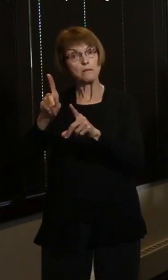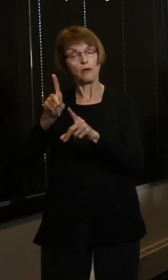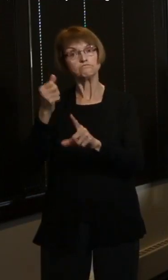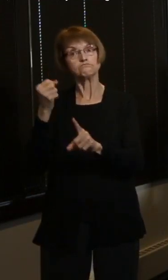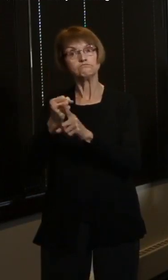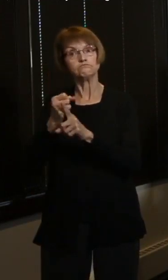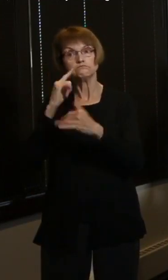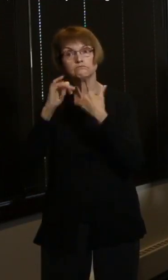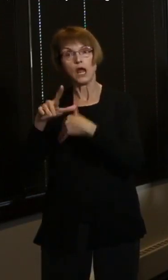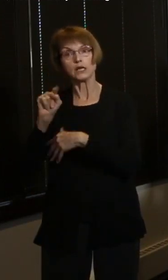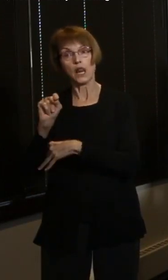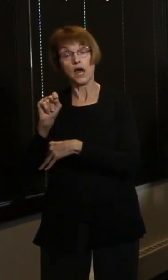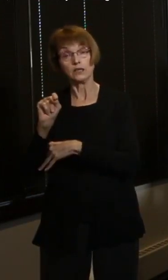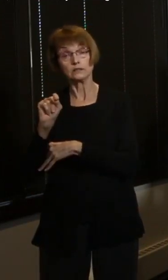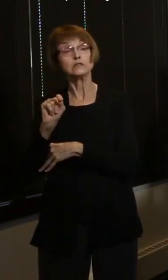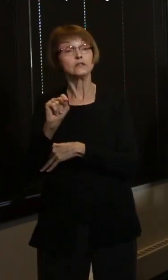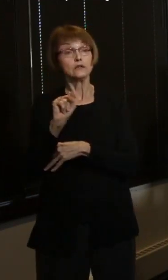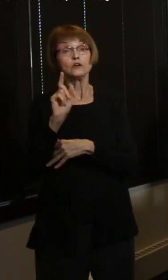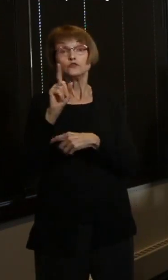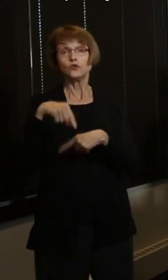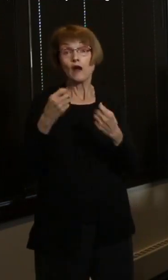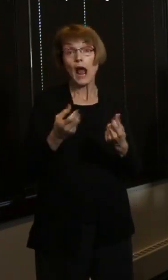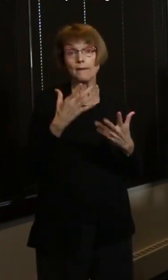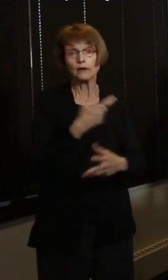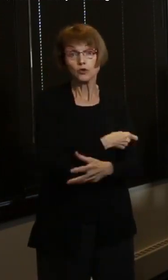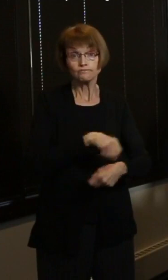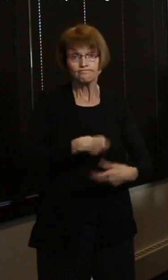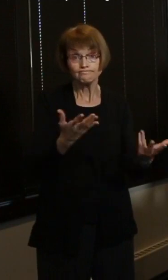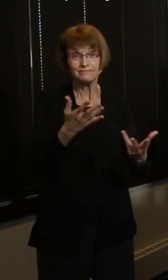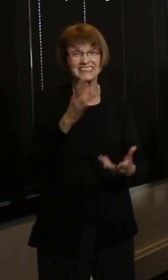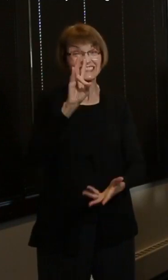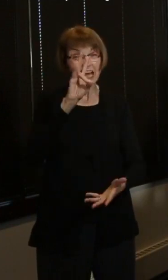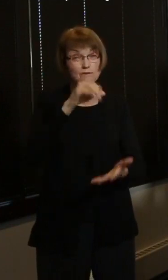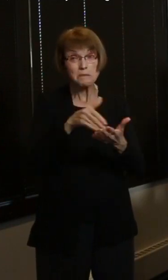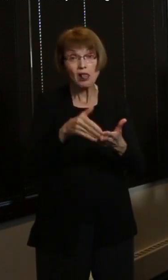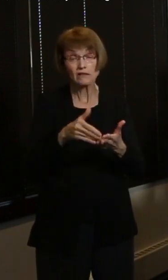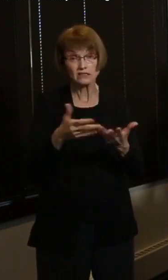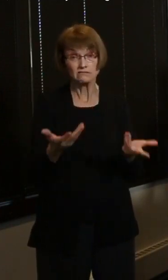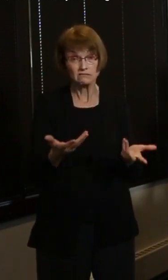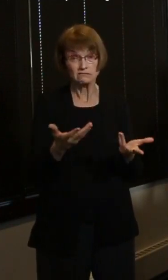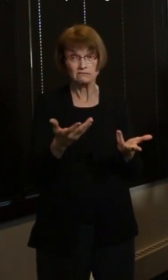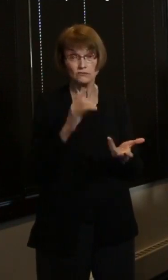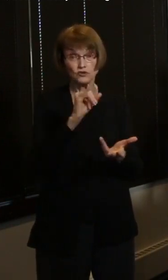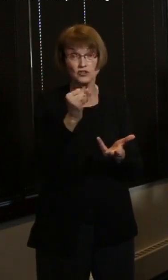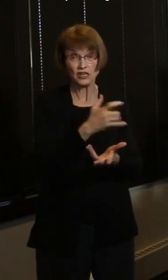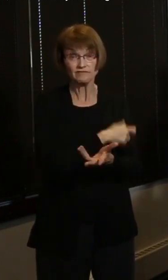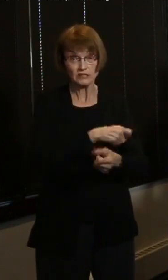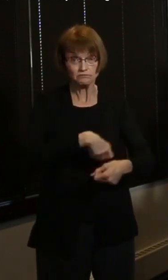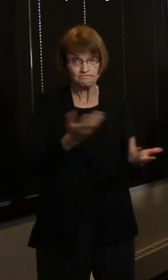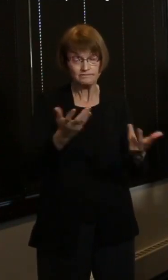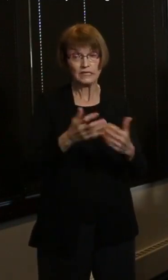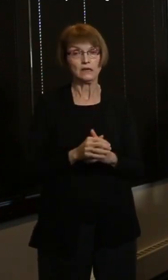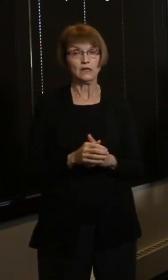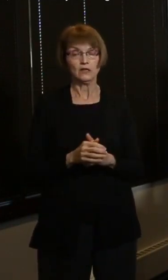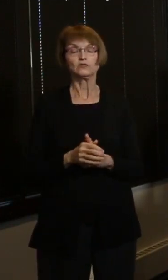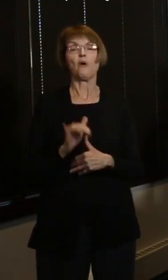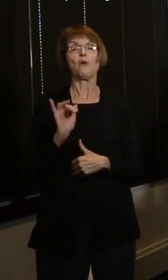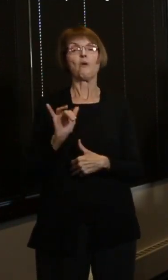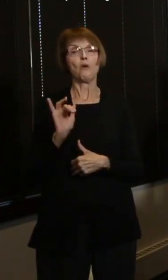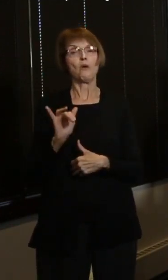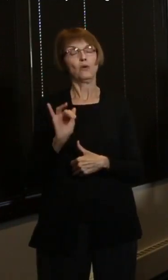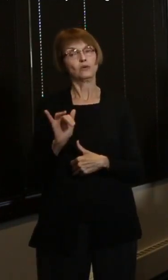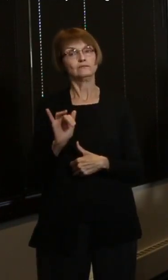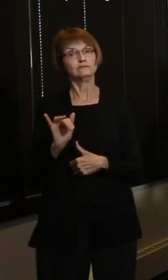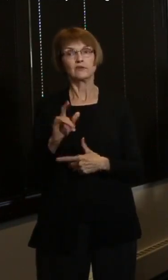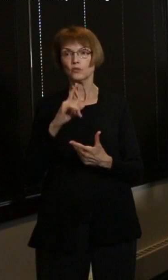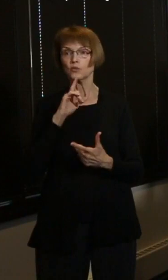to 7 million doses administered of the Johnson & Johnson vaccine. So based on those numbers, the risk is really